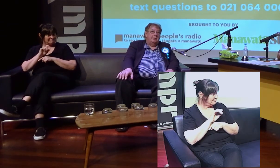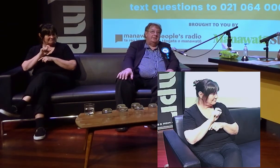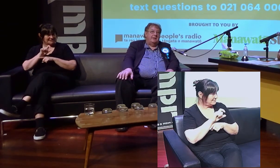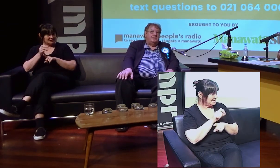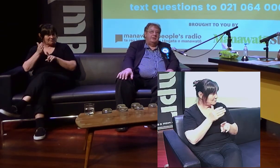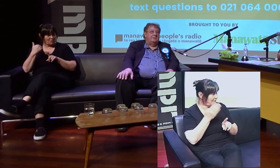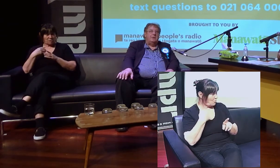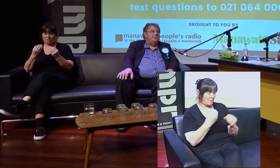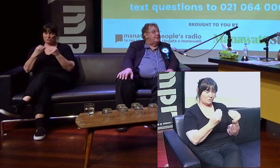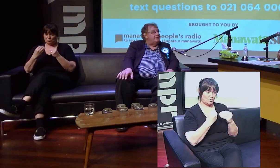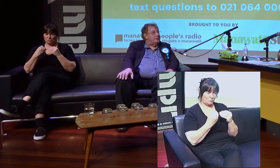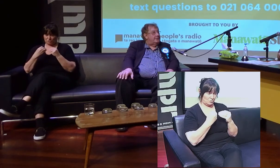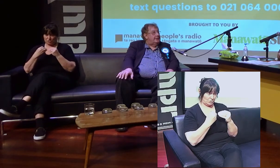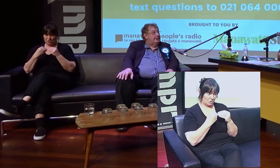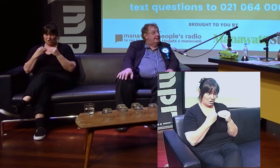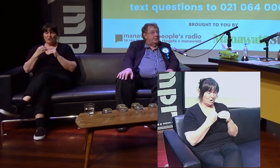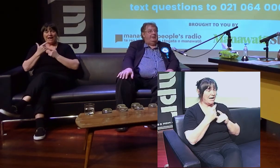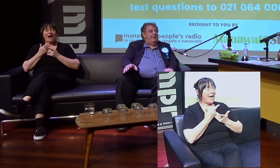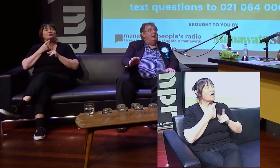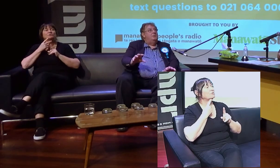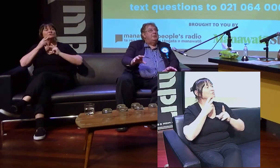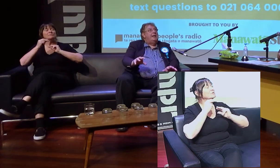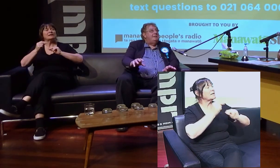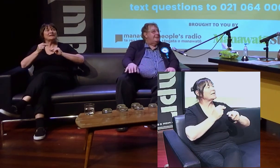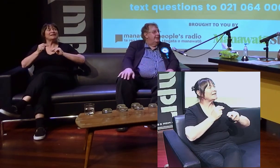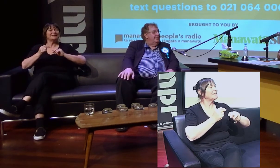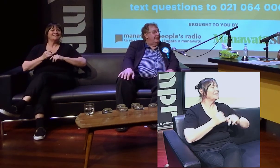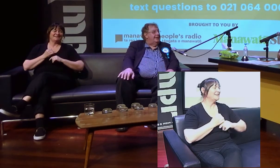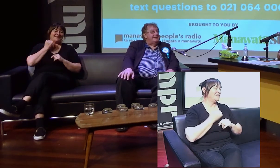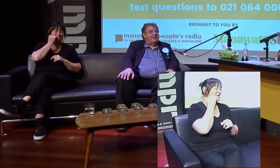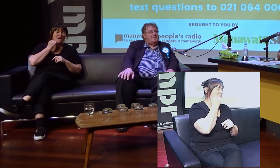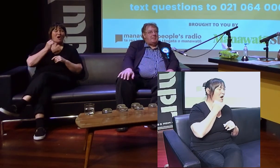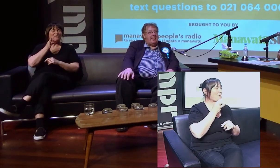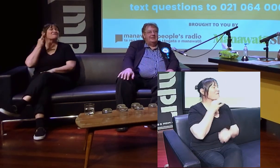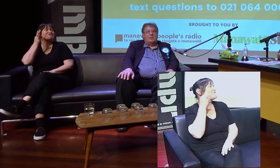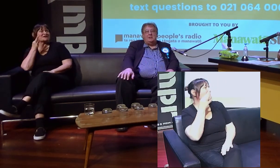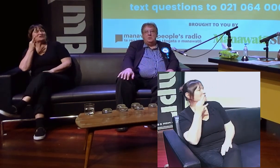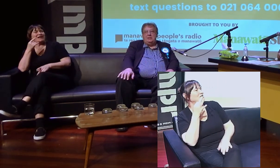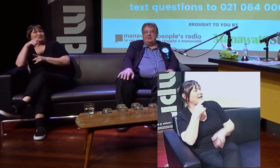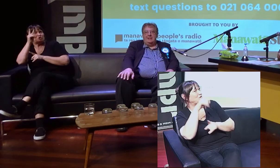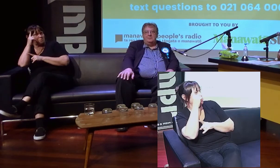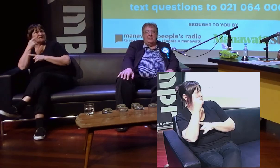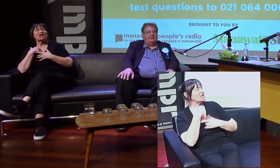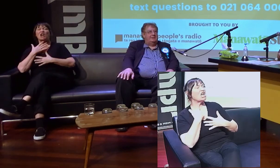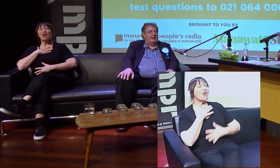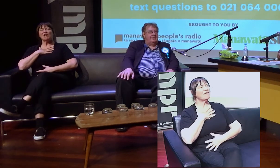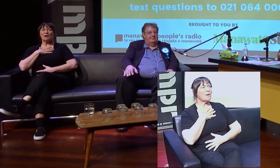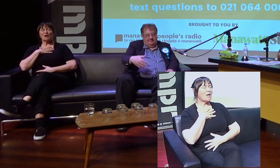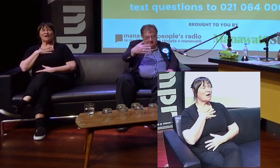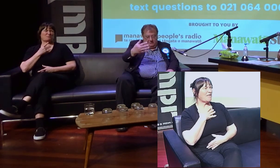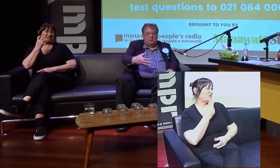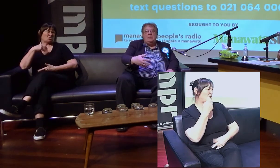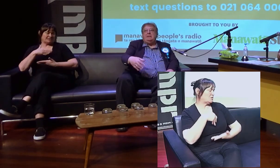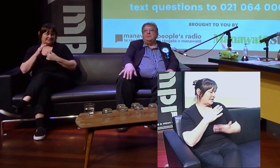taught pronunciation in Māori, French and German back in the old days. And so I can read it, I can pronounce it, I